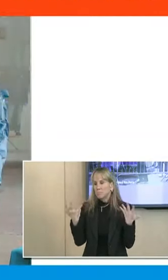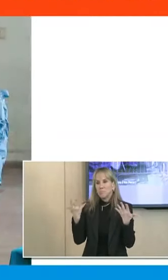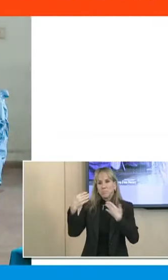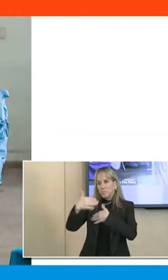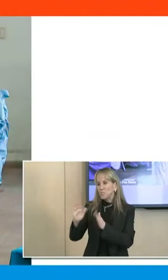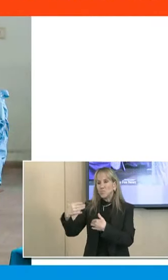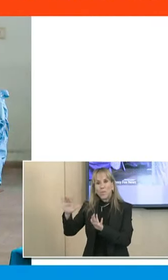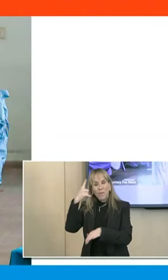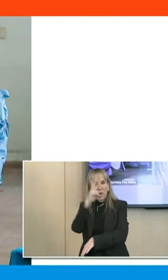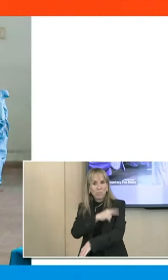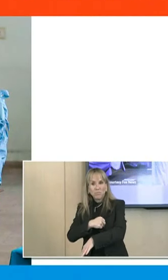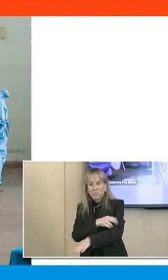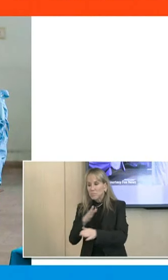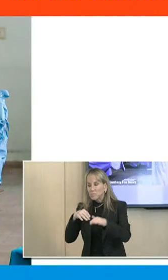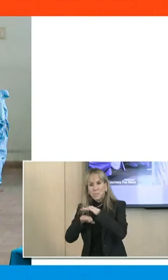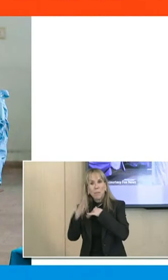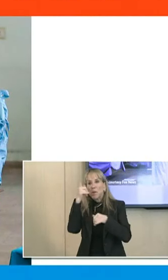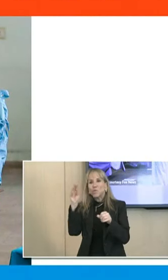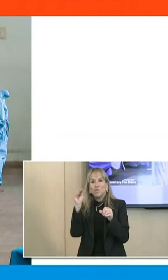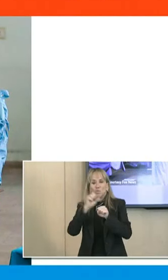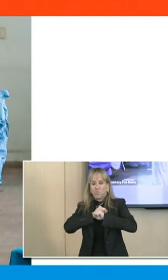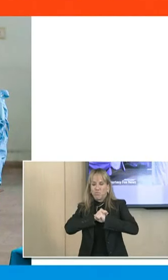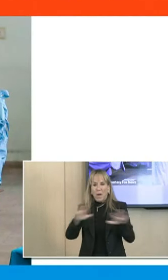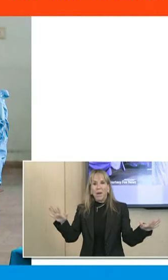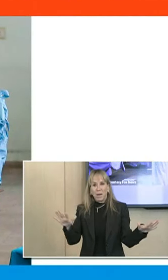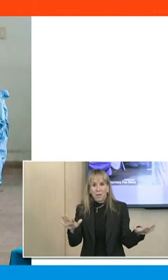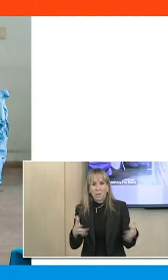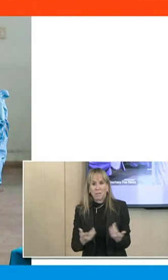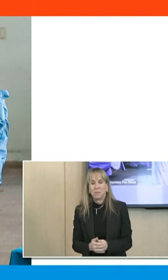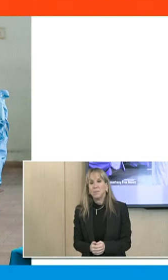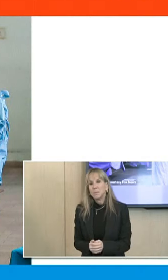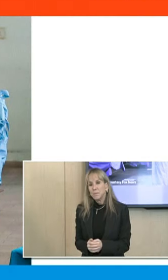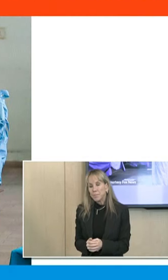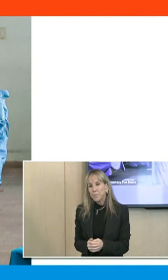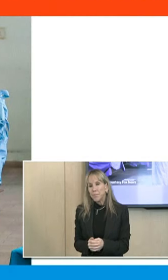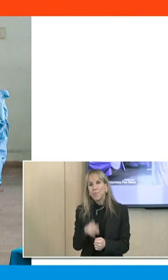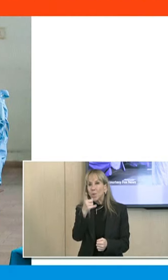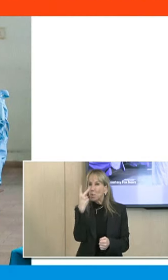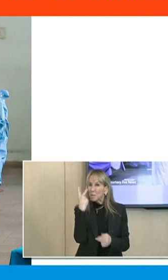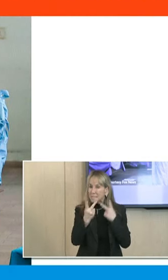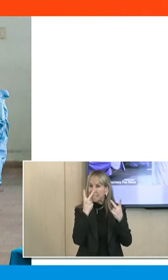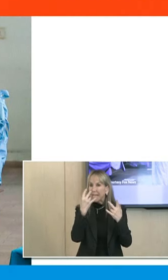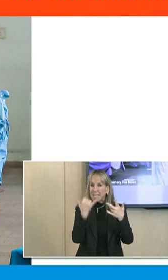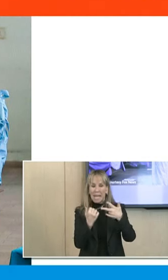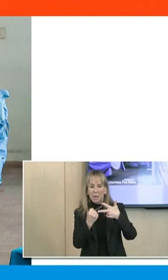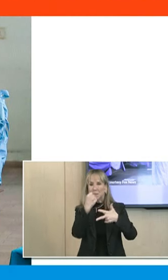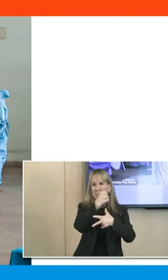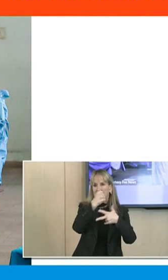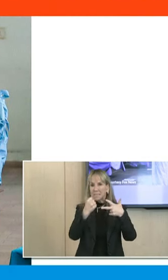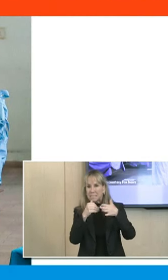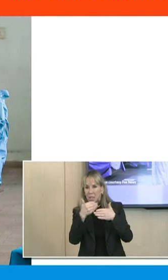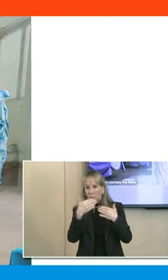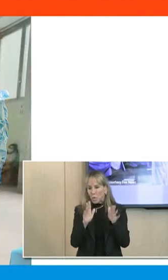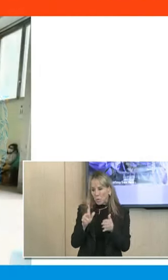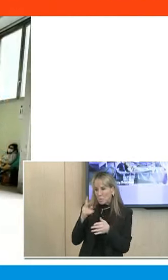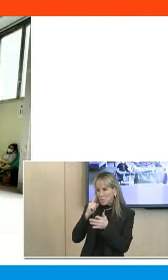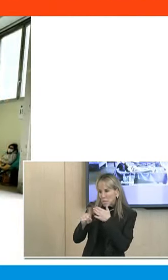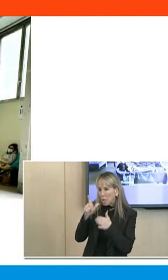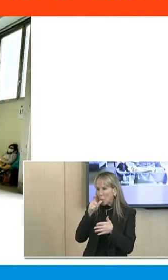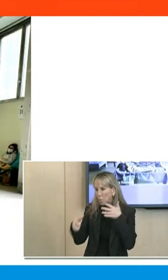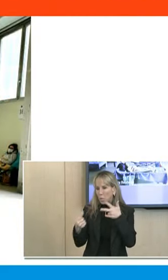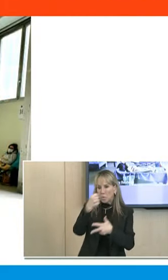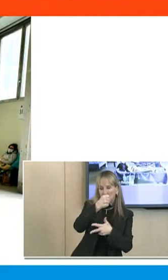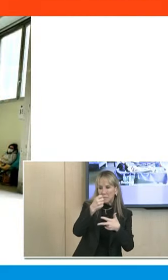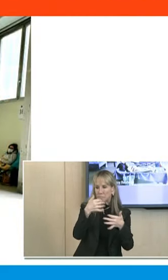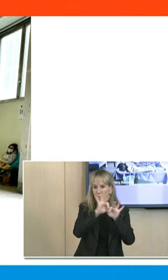because the spread has gotten too great. The things you see where individuals are being triaged in mass rooms.